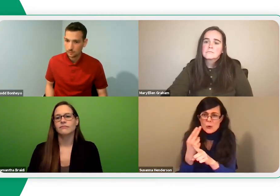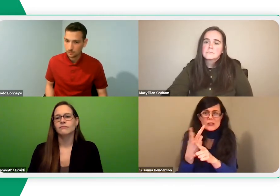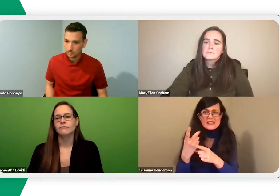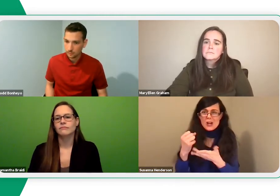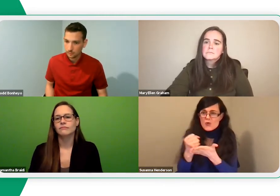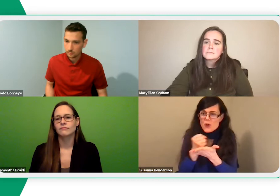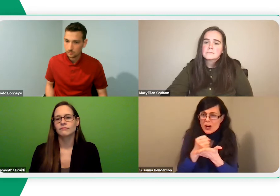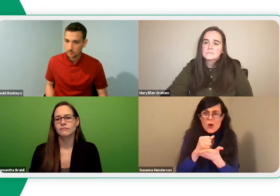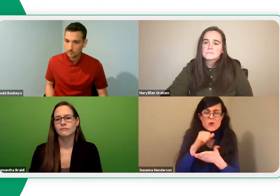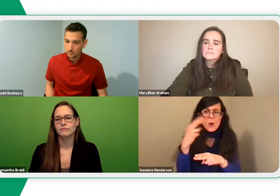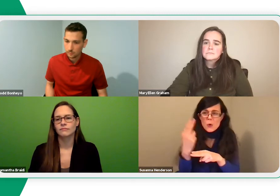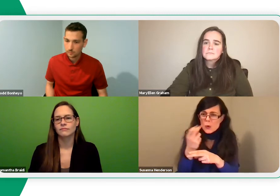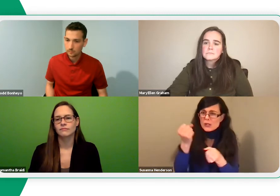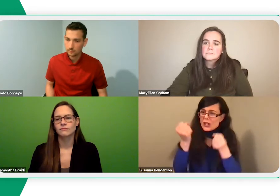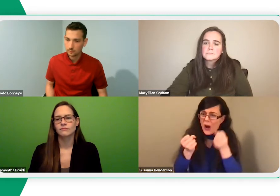that,